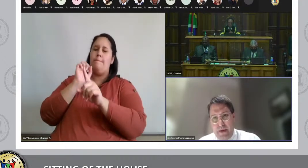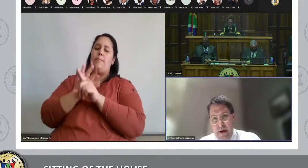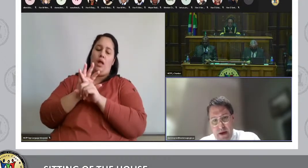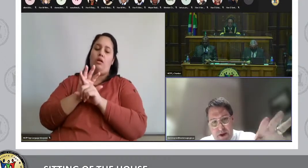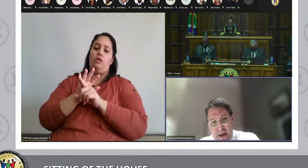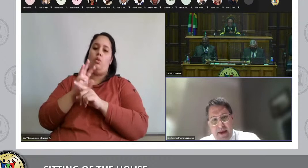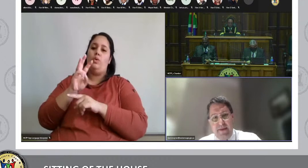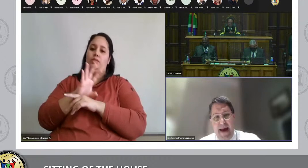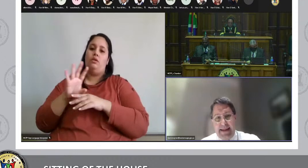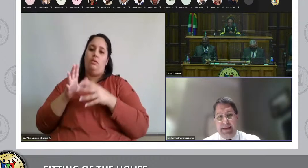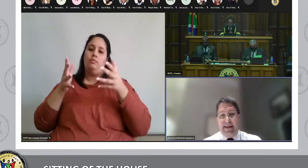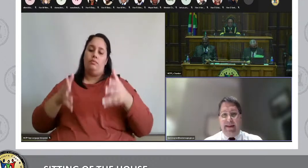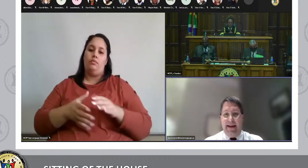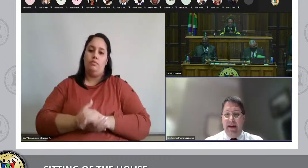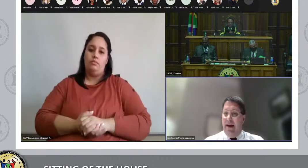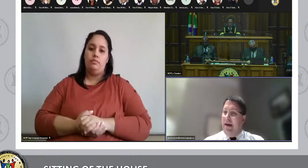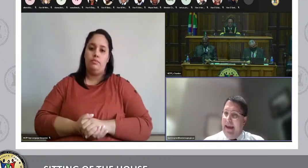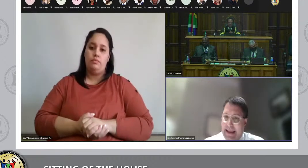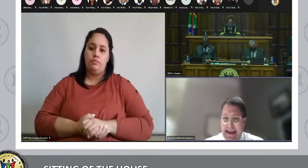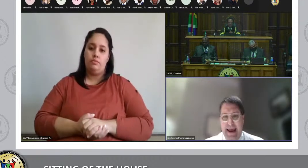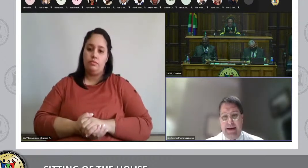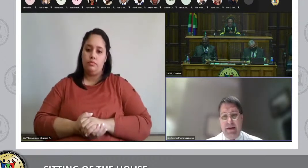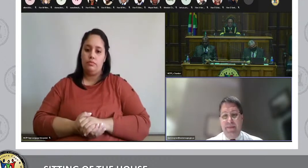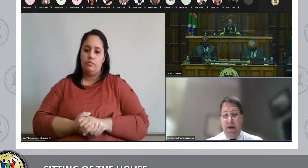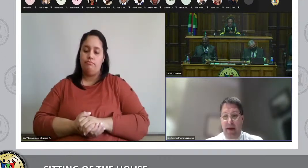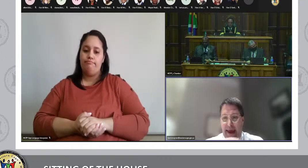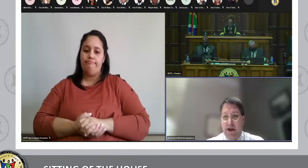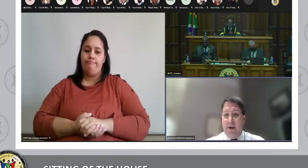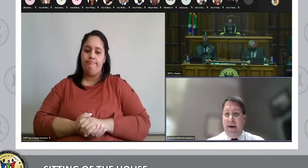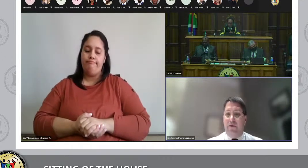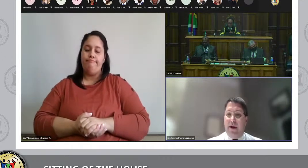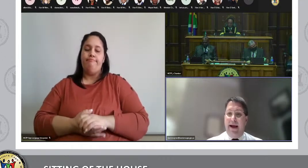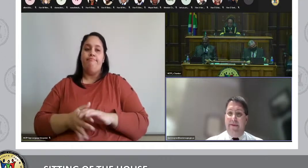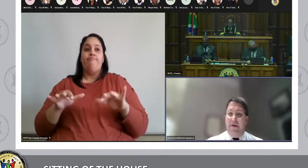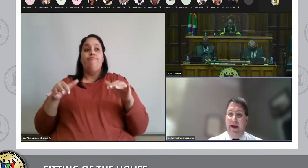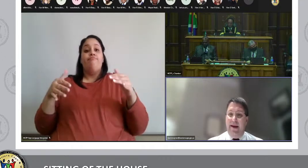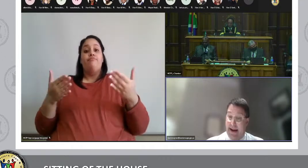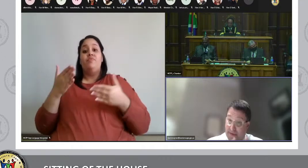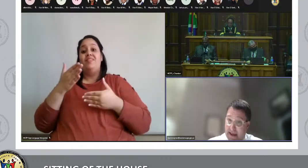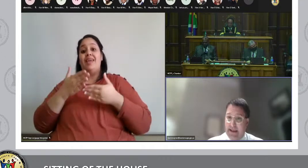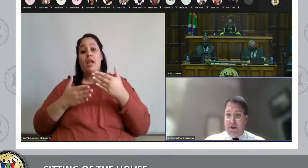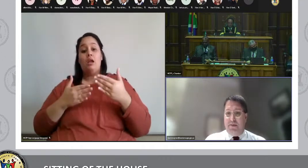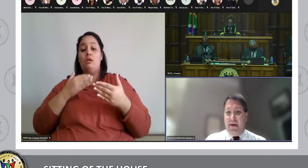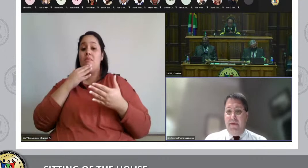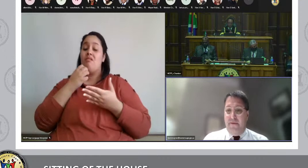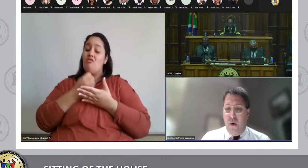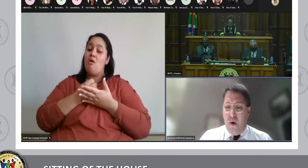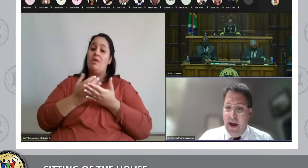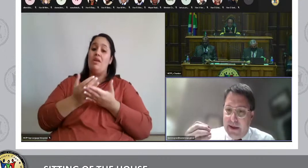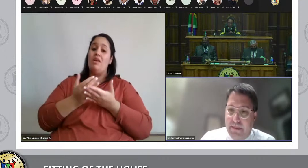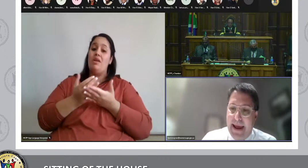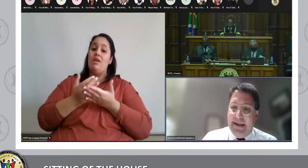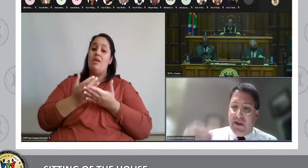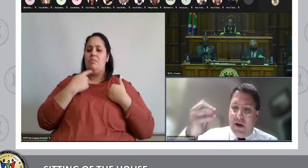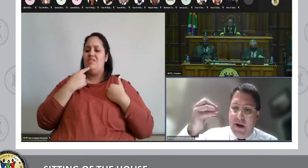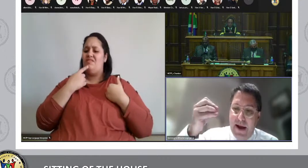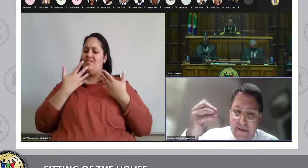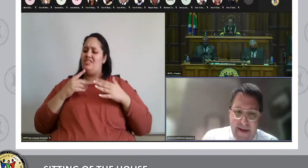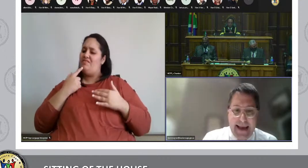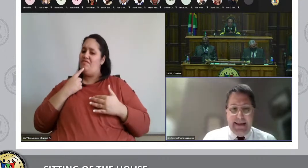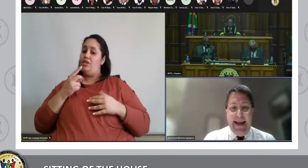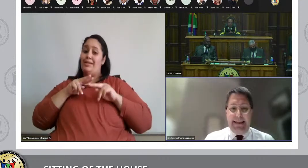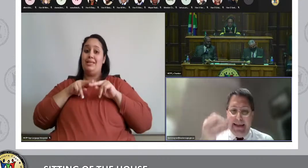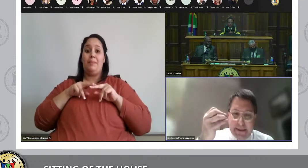Cape. Speaker, the fact is that in the end, economic recovery, and I've said this before, depends